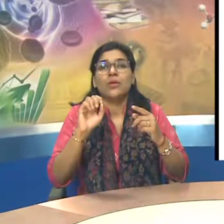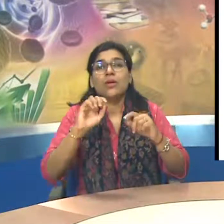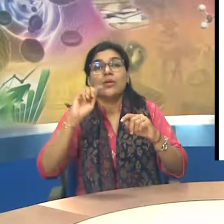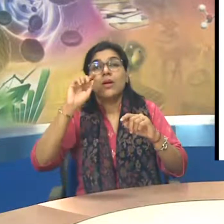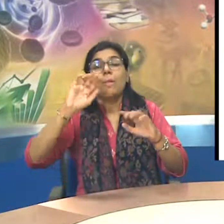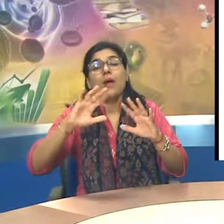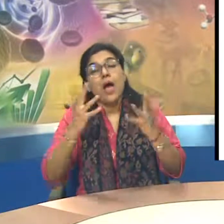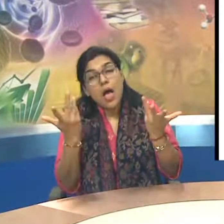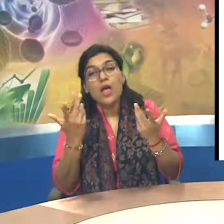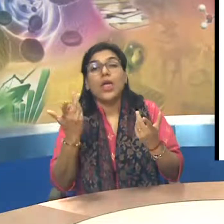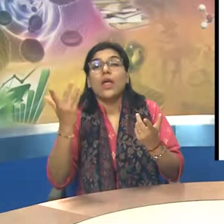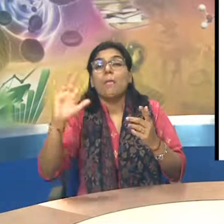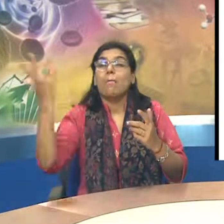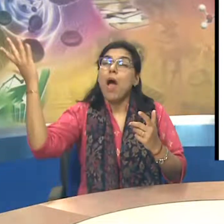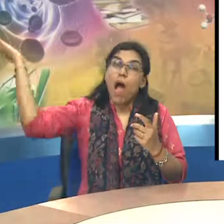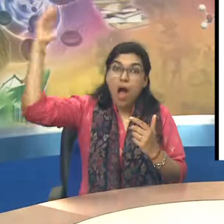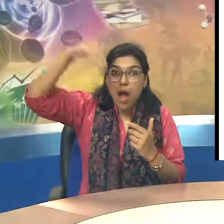personal contact.